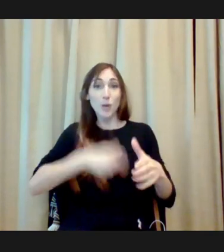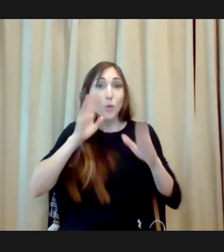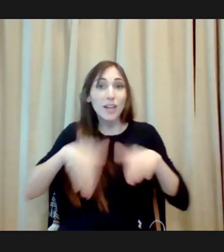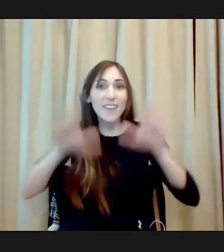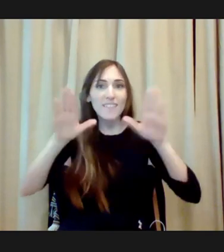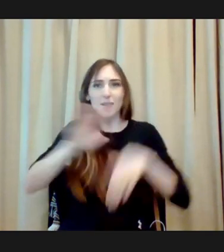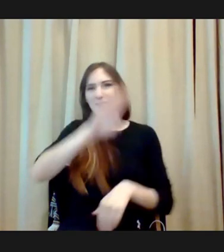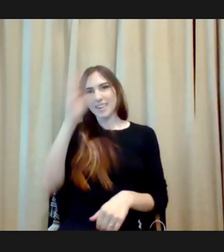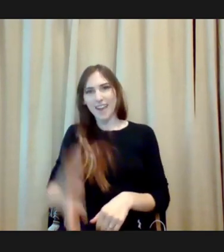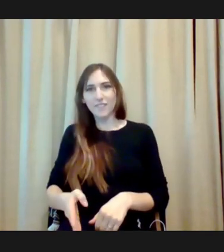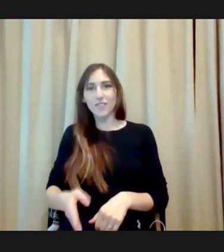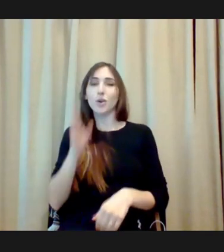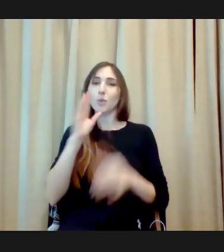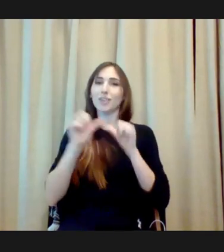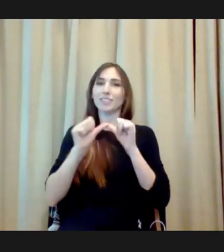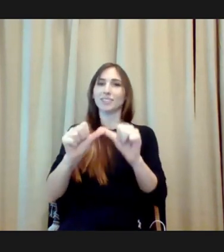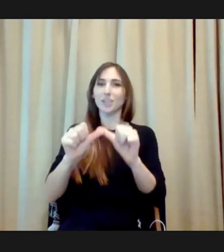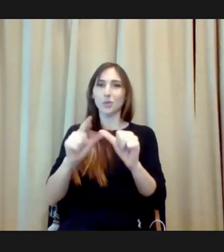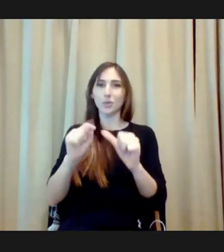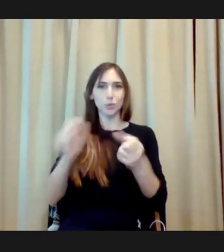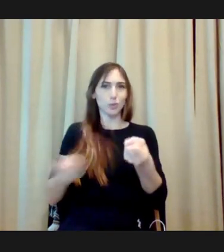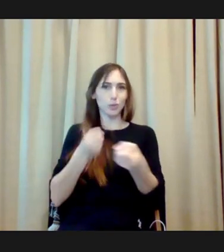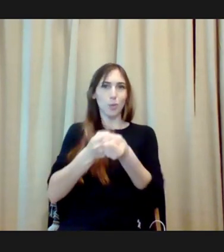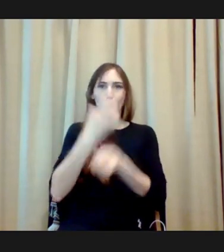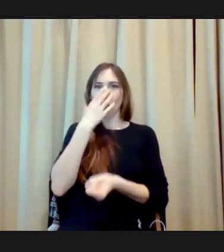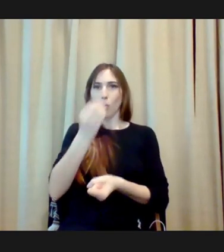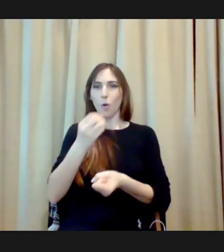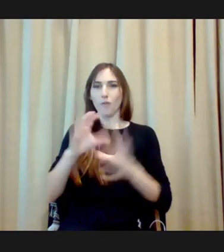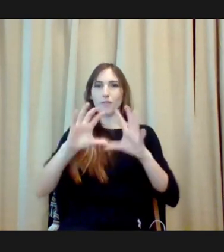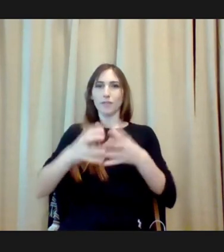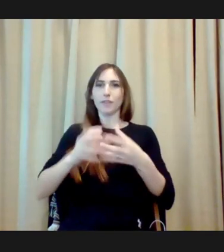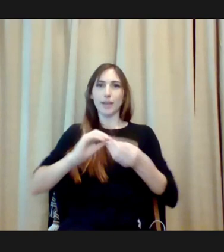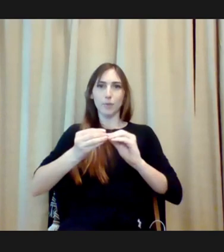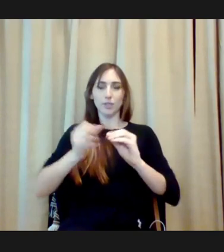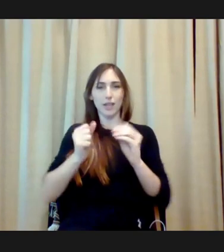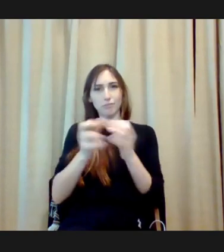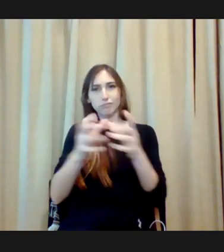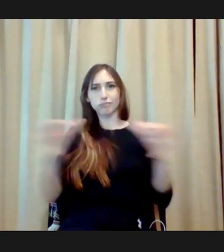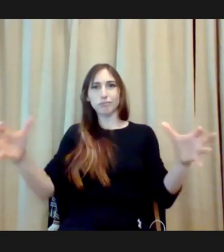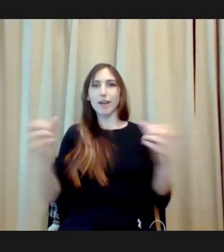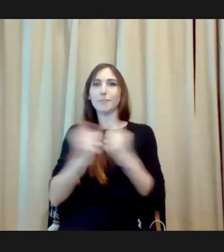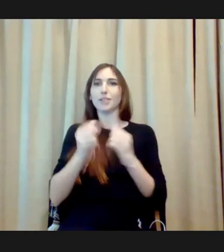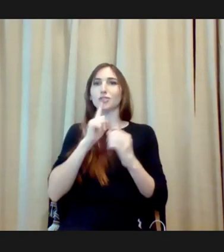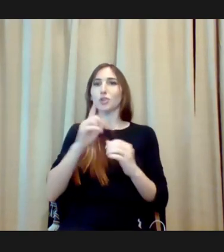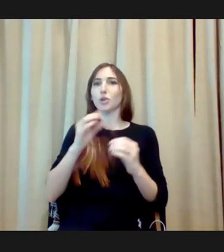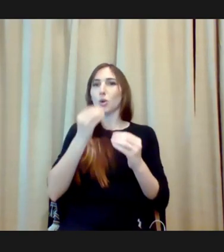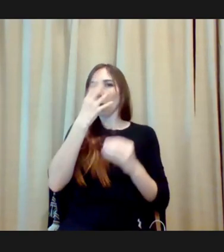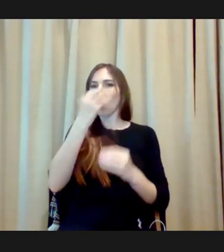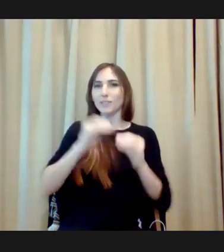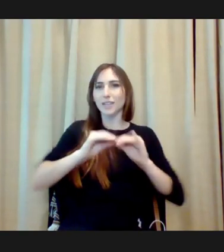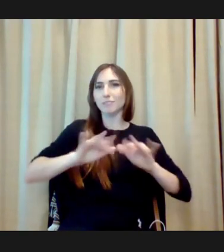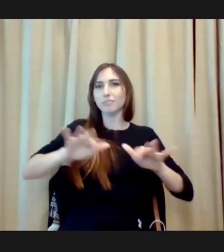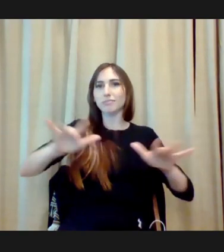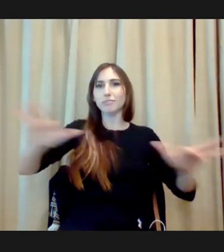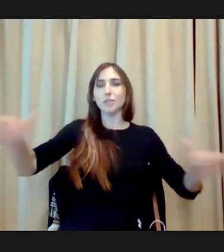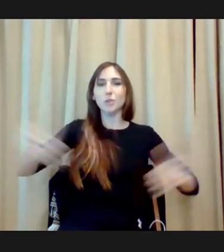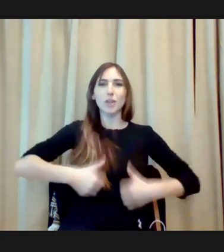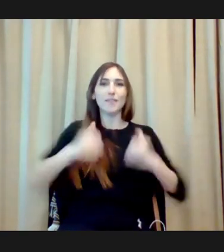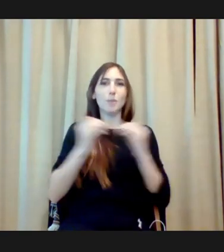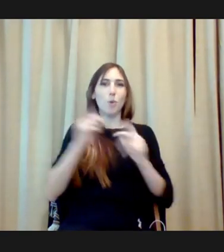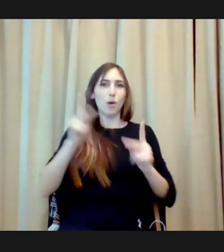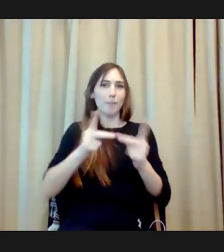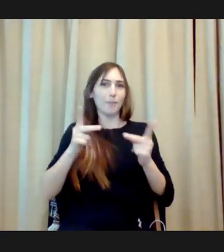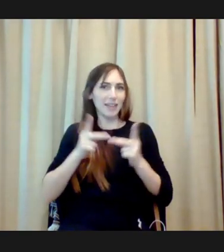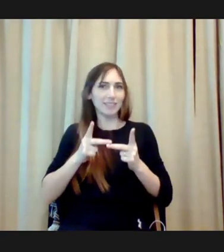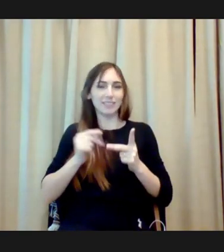bring the wolf population up in number and expand it in range. So wolves are in more places than used to be, that they used to call